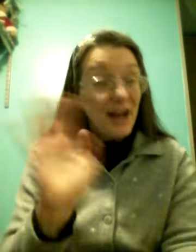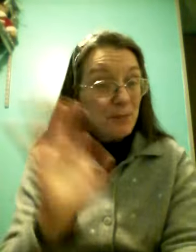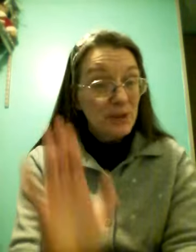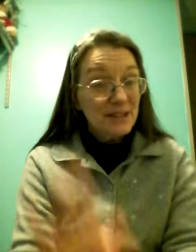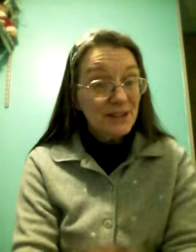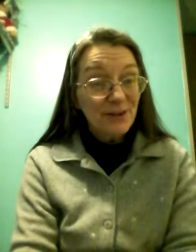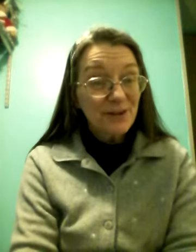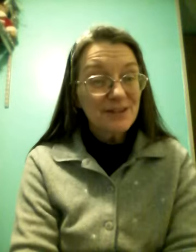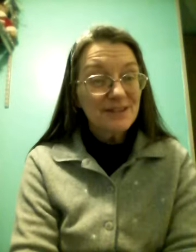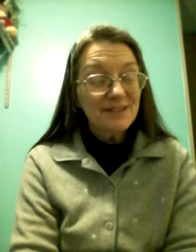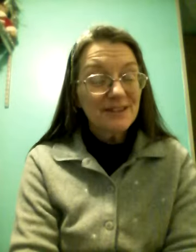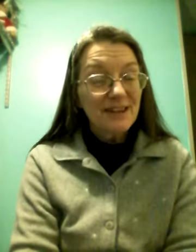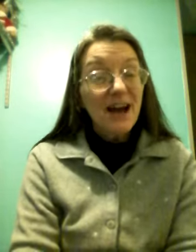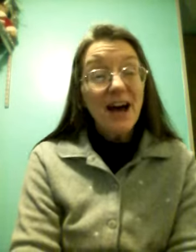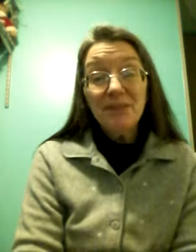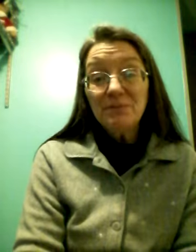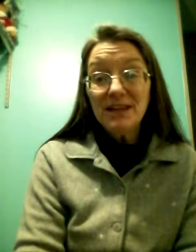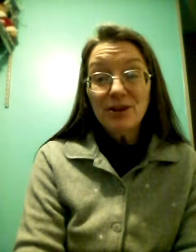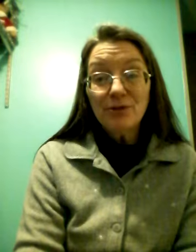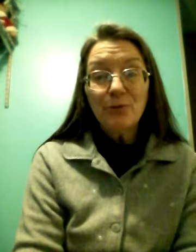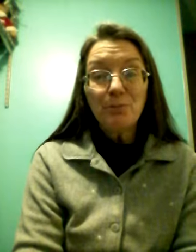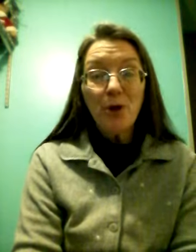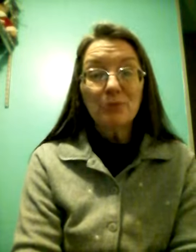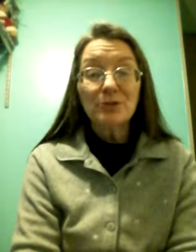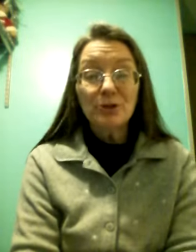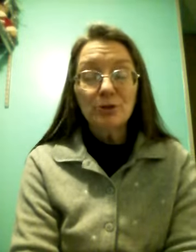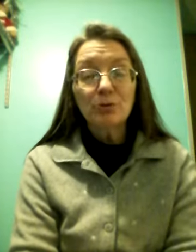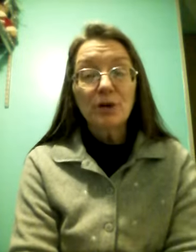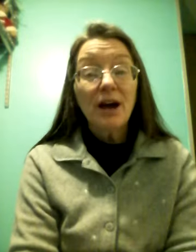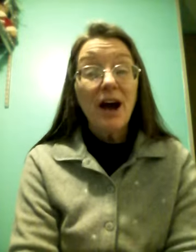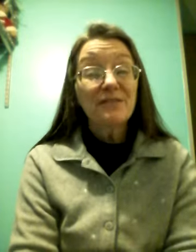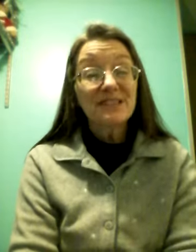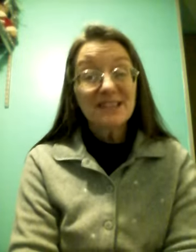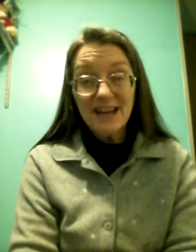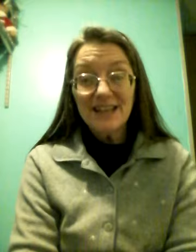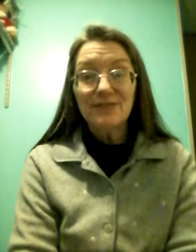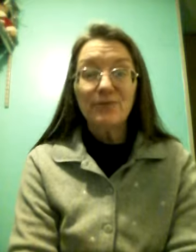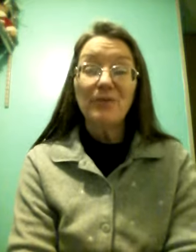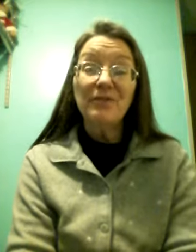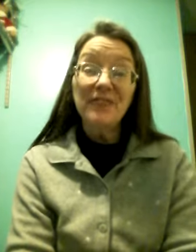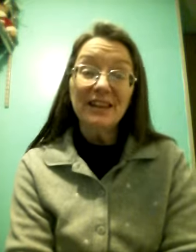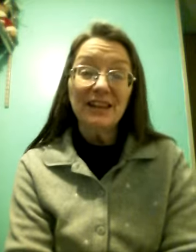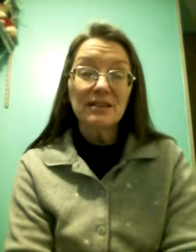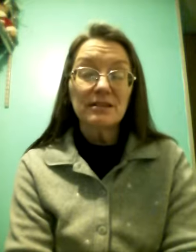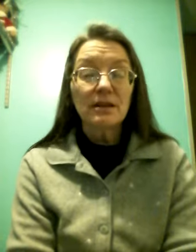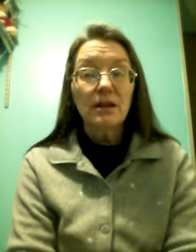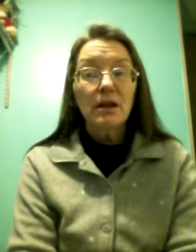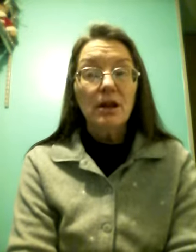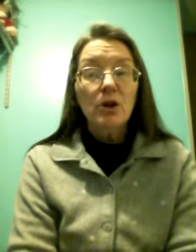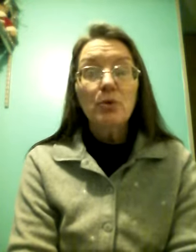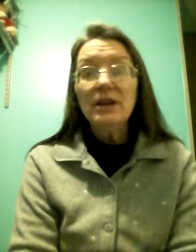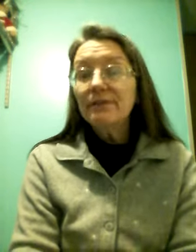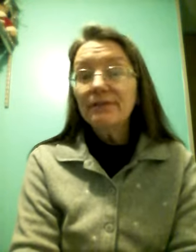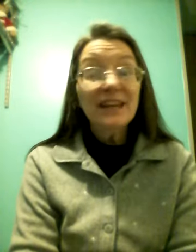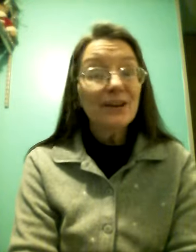Hi, boys and girls. I'm here for part two of Signs for Feelings. We feel